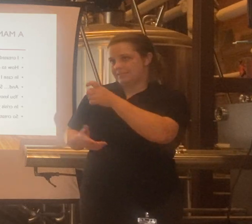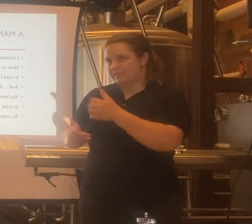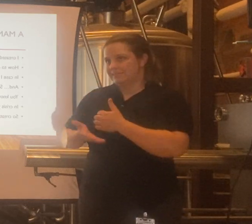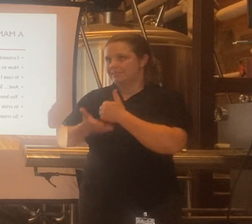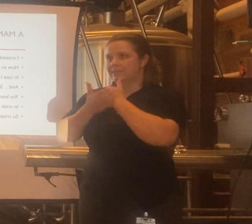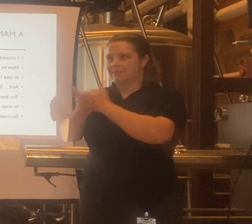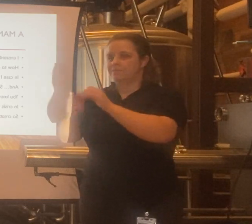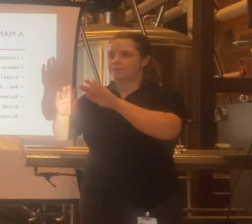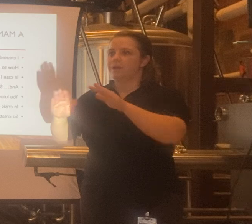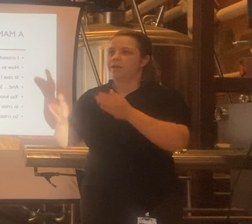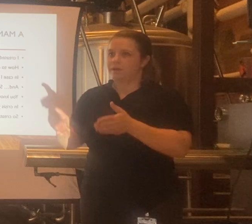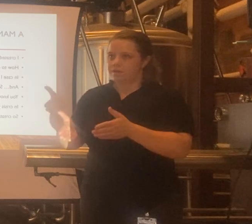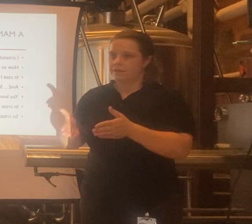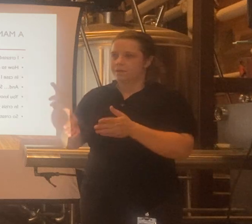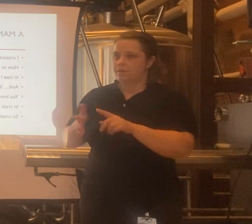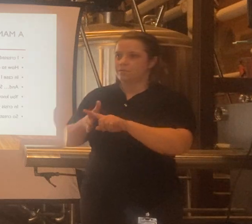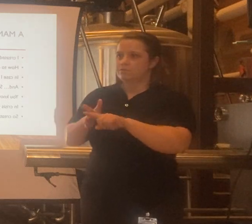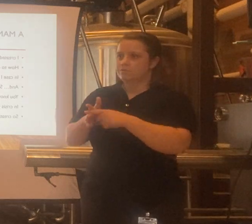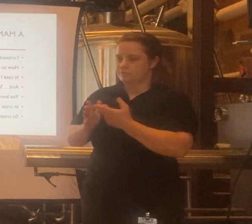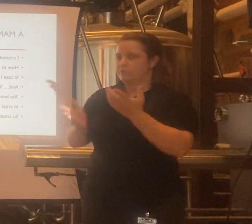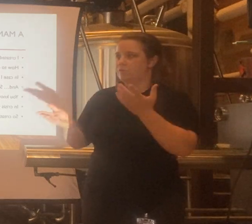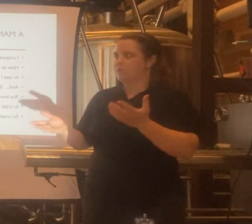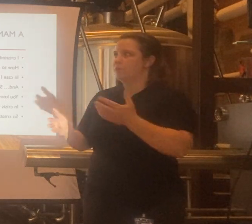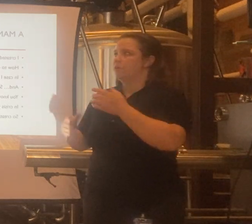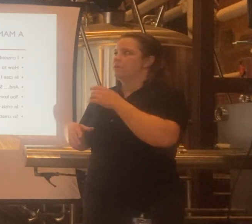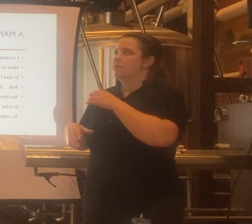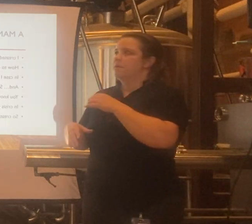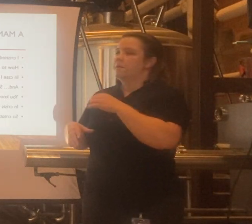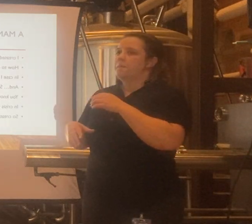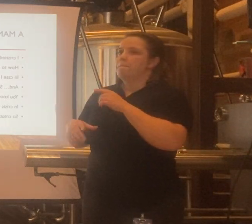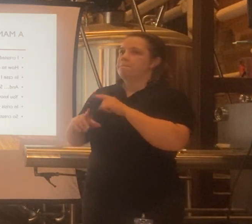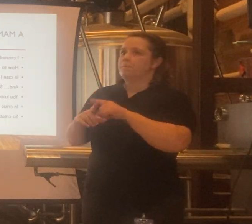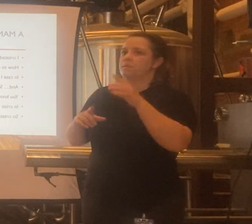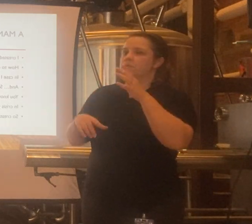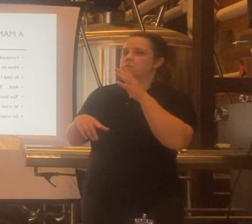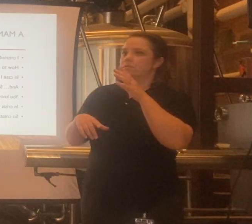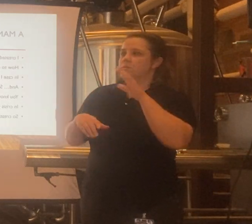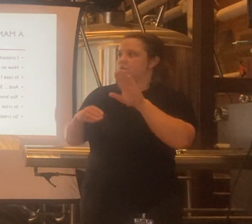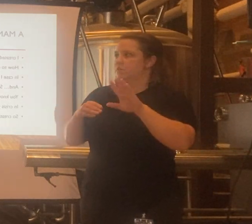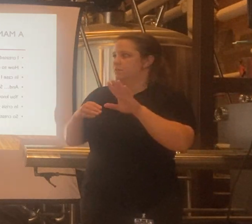literally go, okay, step, oh yeah, I forgot about that. Try to keep everything close together